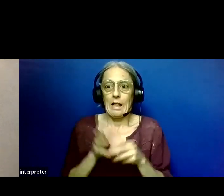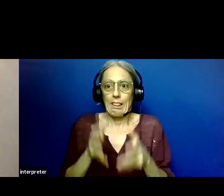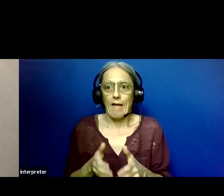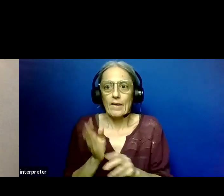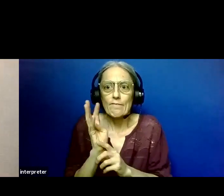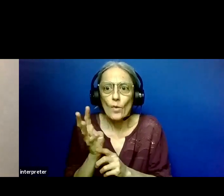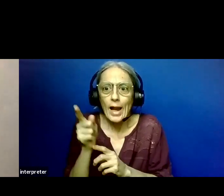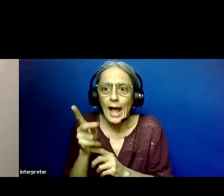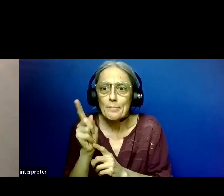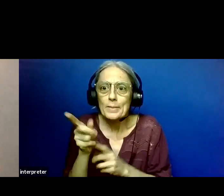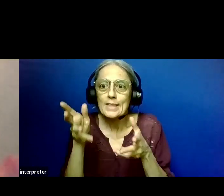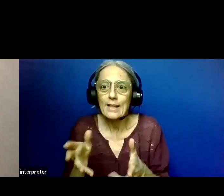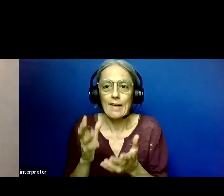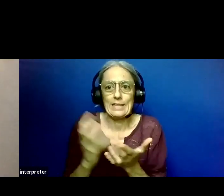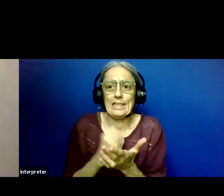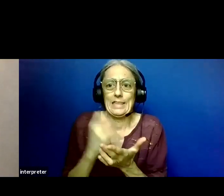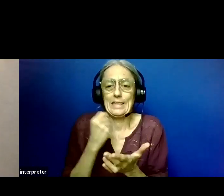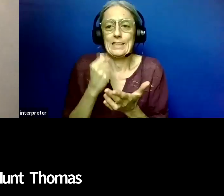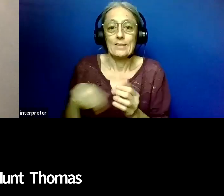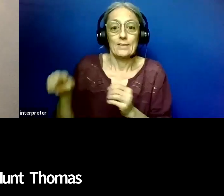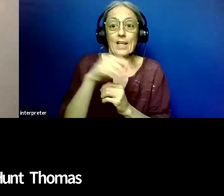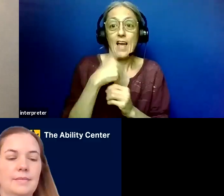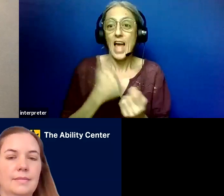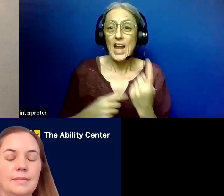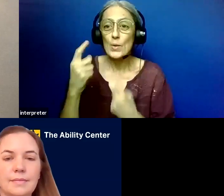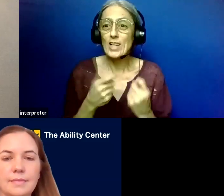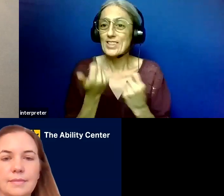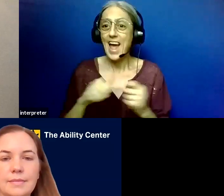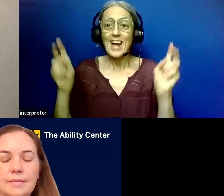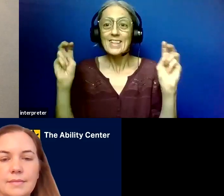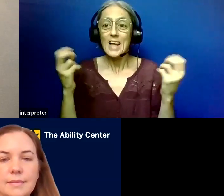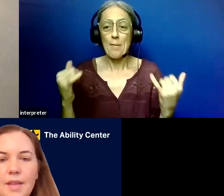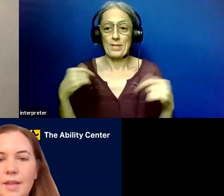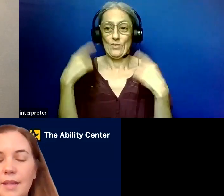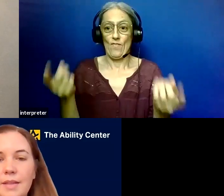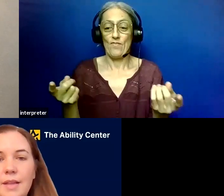about 4.5 minutes, does anybody have any questions on anything I've talked about today?